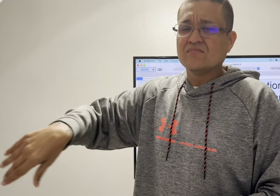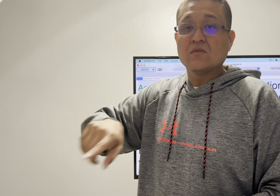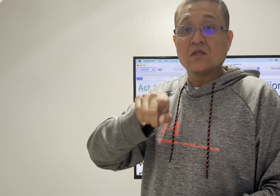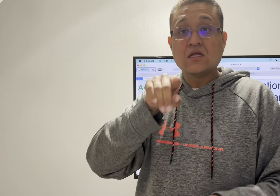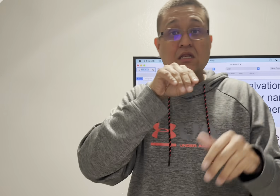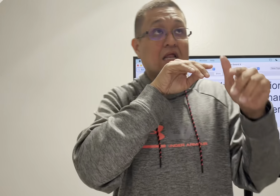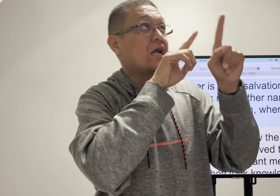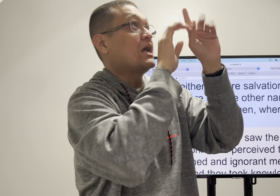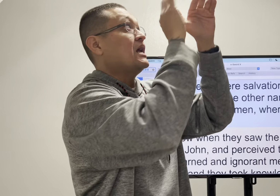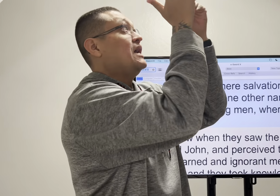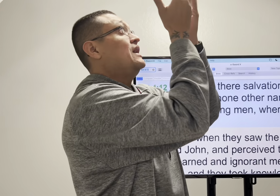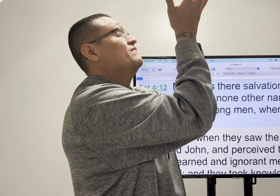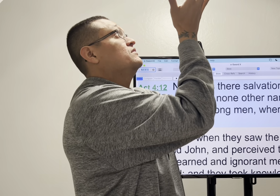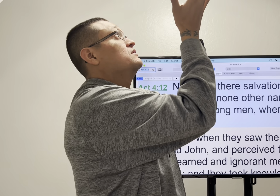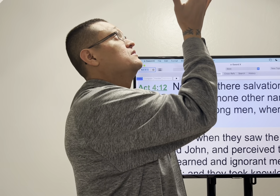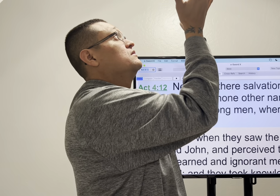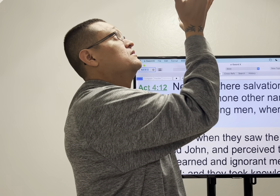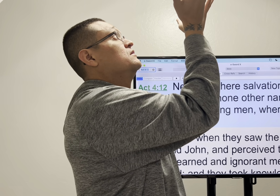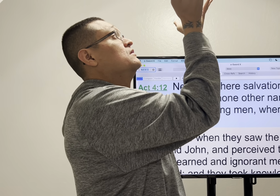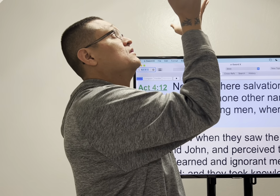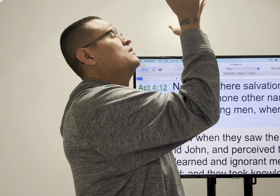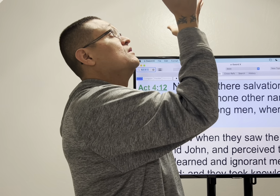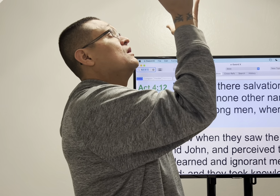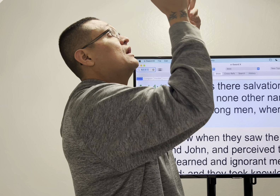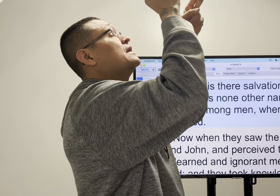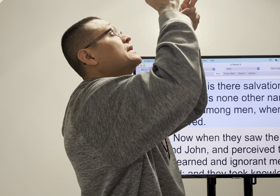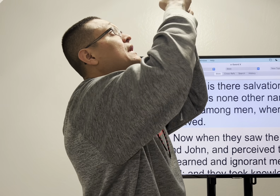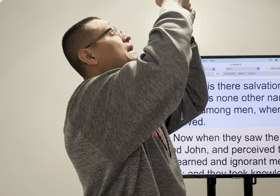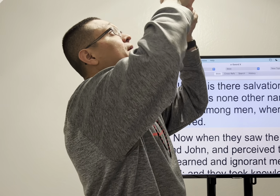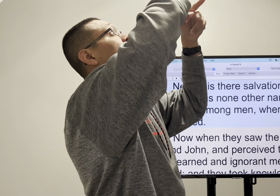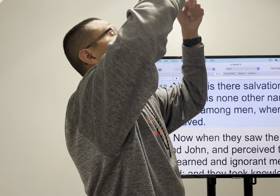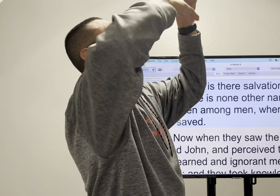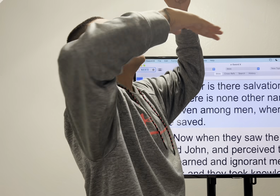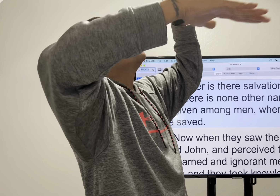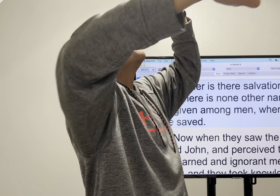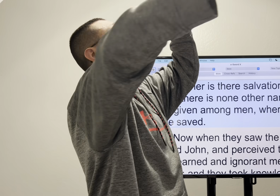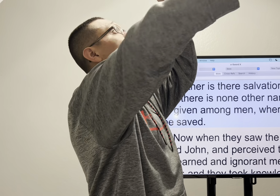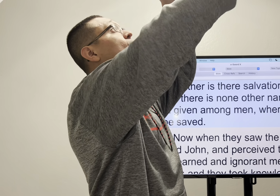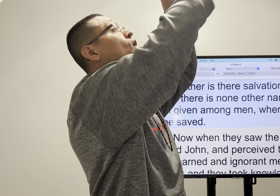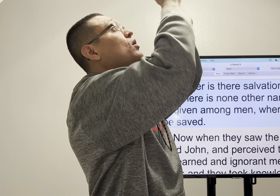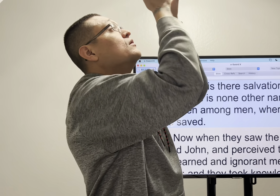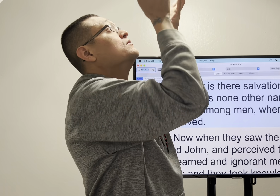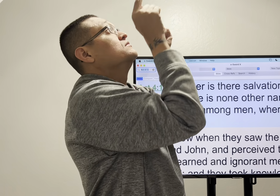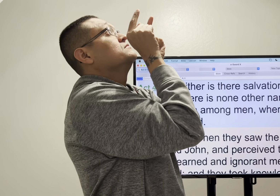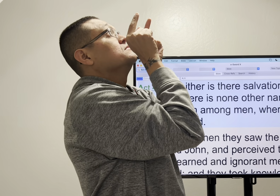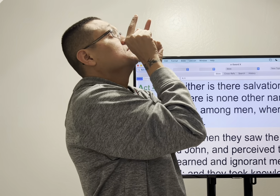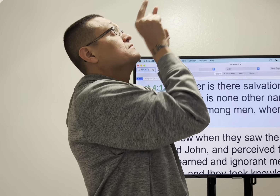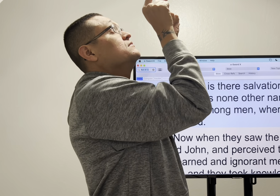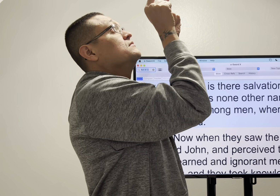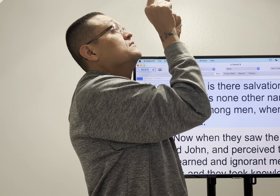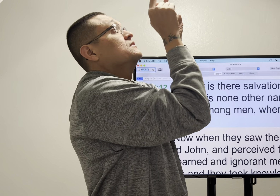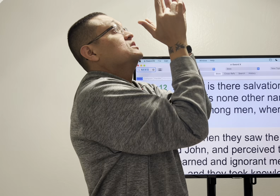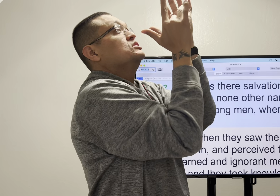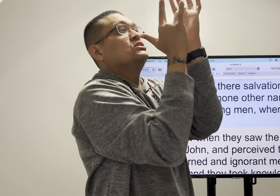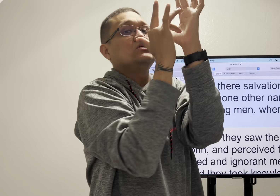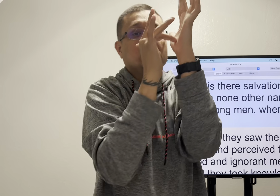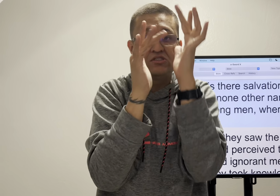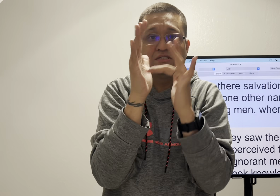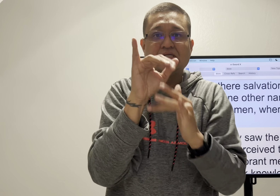The world has different false doctrines that don't save you. Jesus and anything under the name of